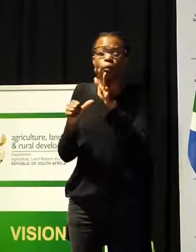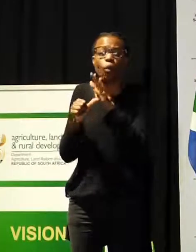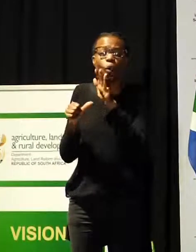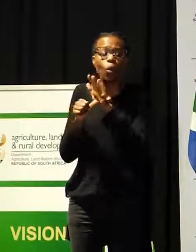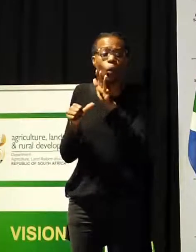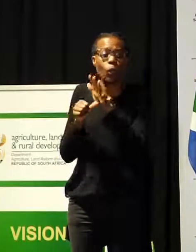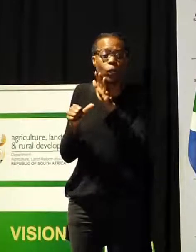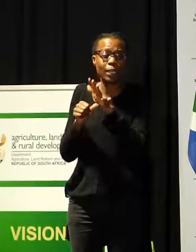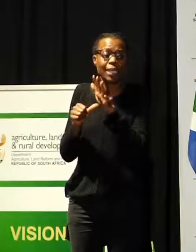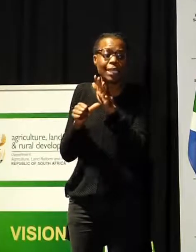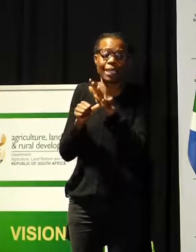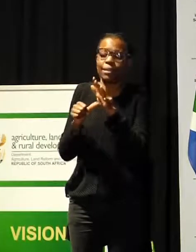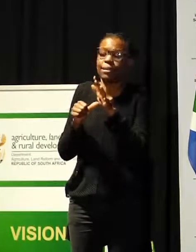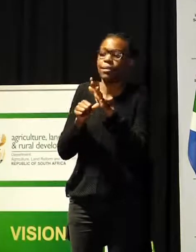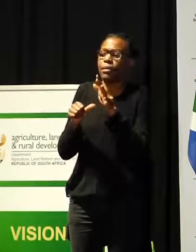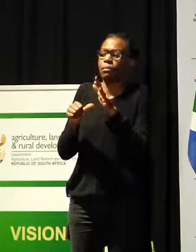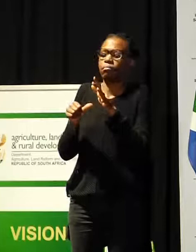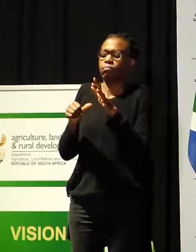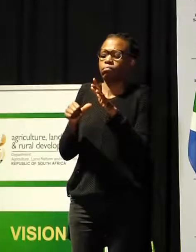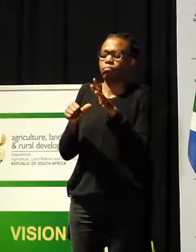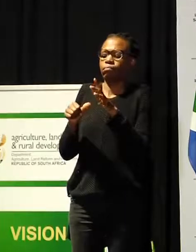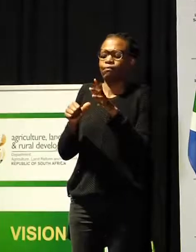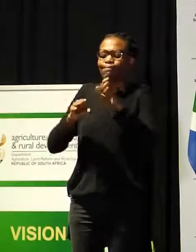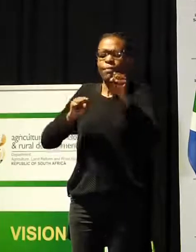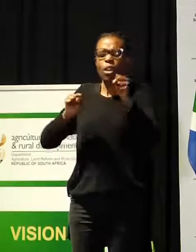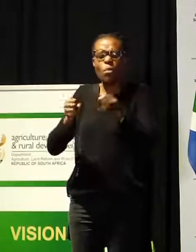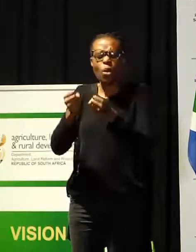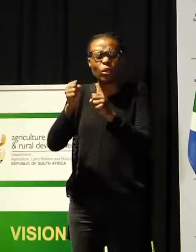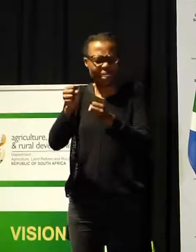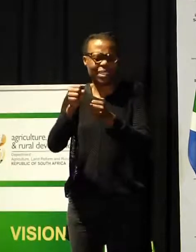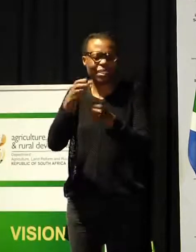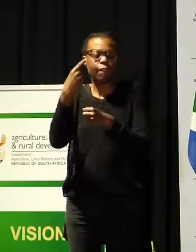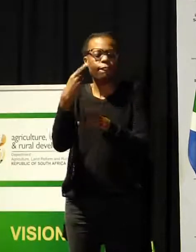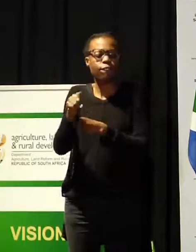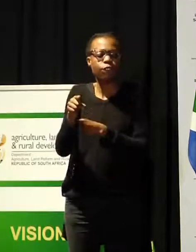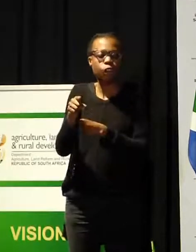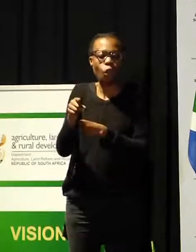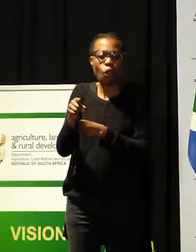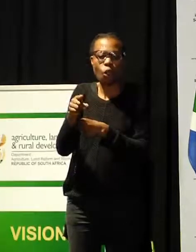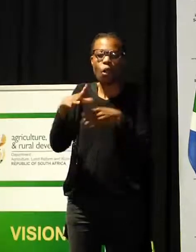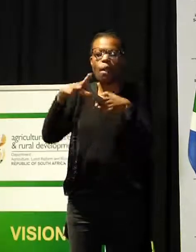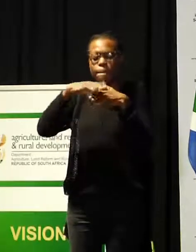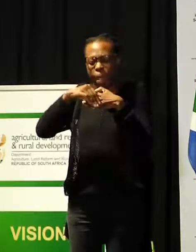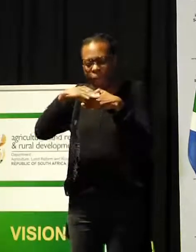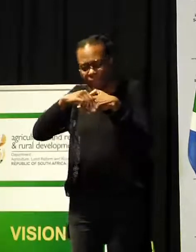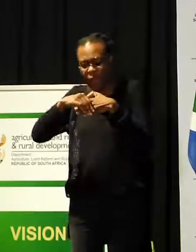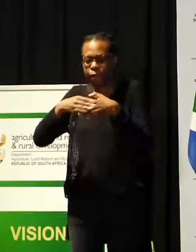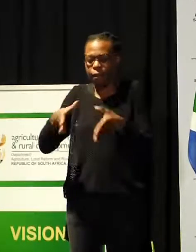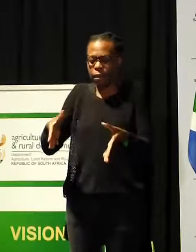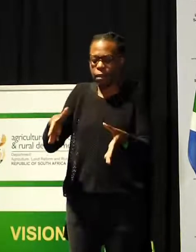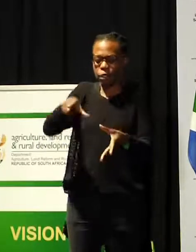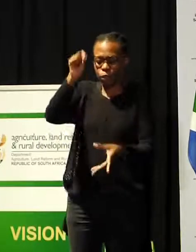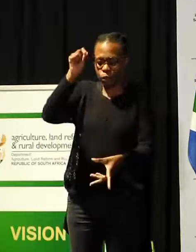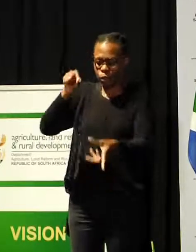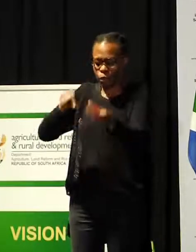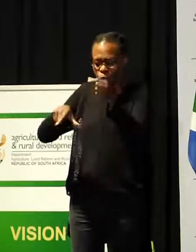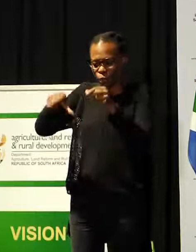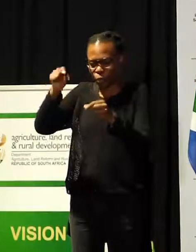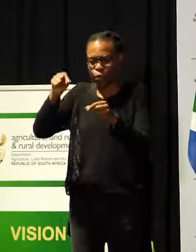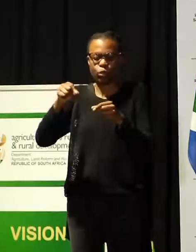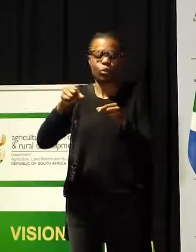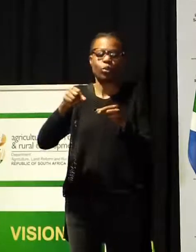say they provide a democratic process in the appointment of the members of the committee of the traditional councils.